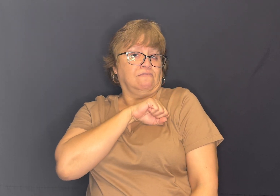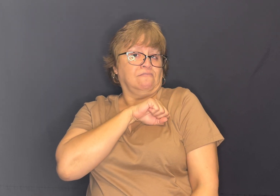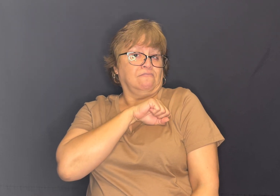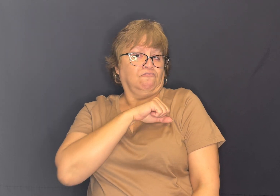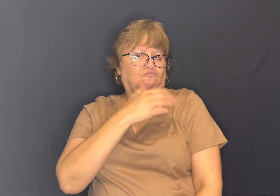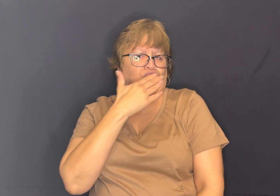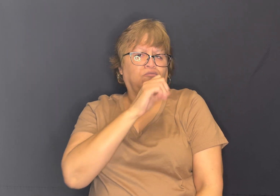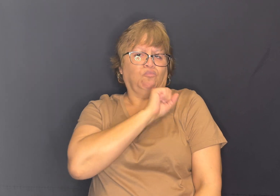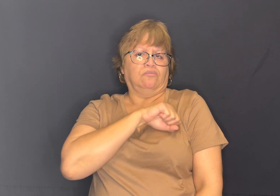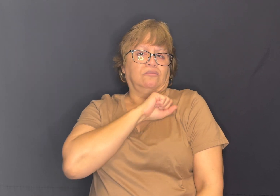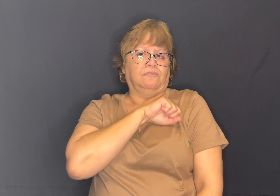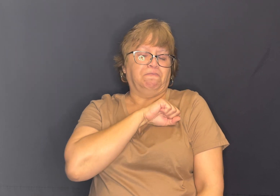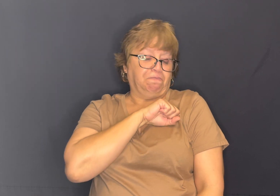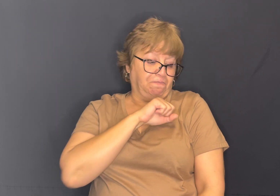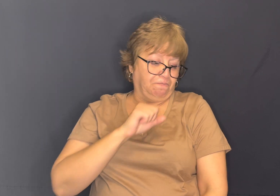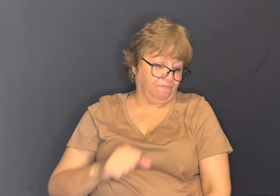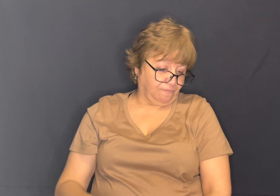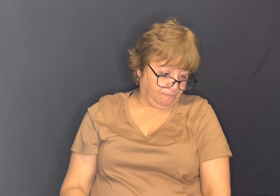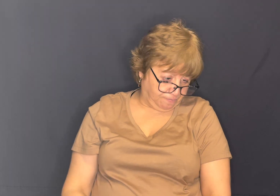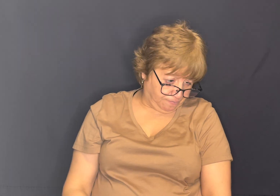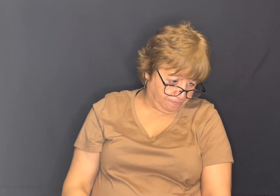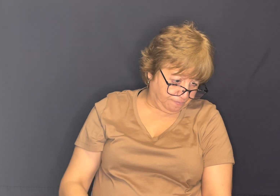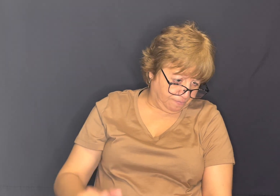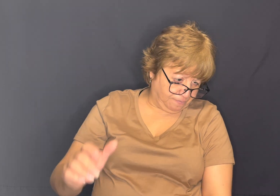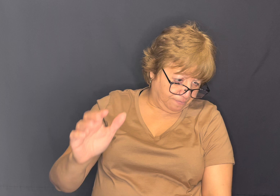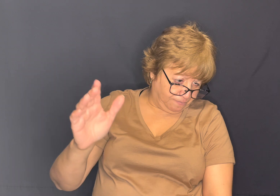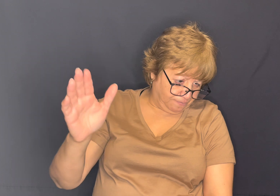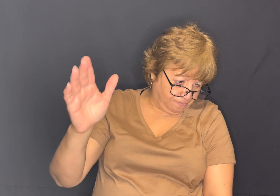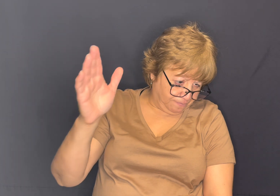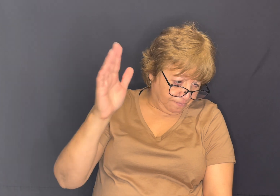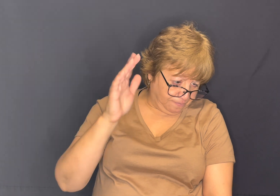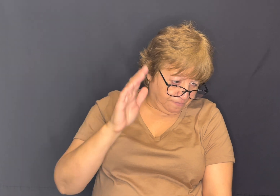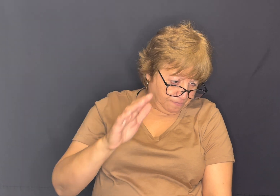Good sportsmanship with the S on the chest. Good sportsmanship.